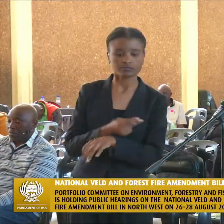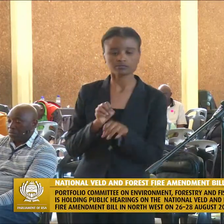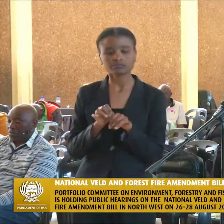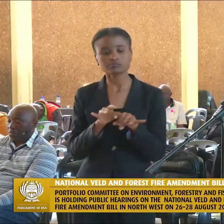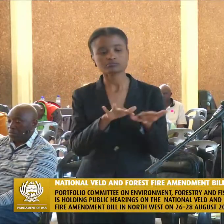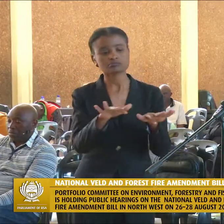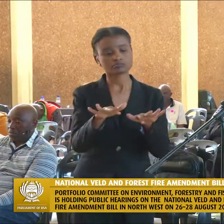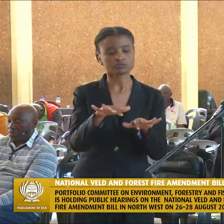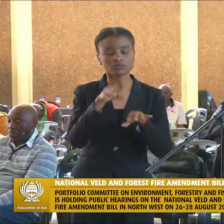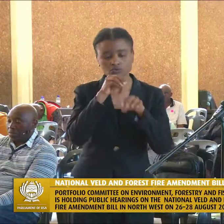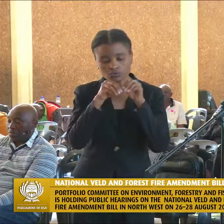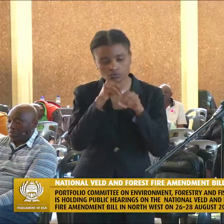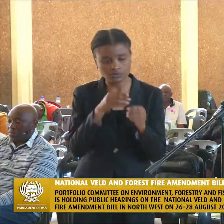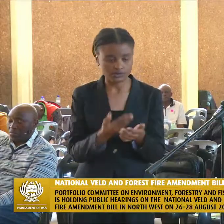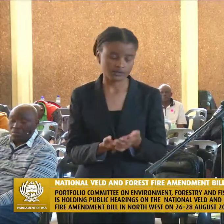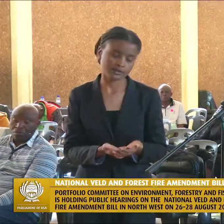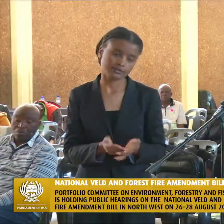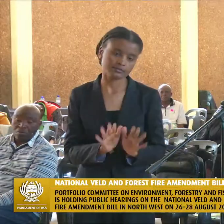you very much